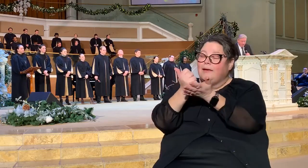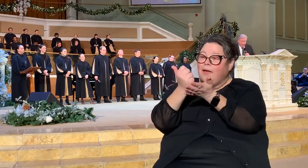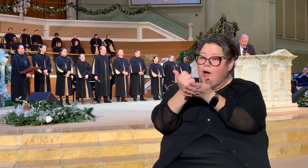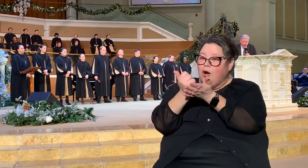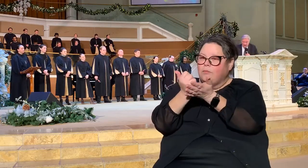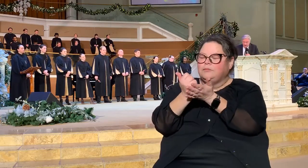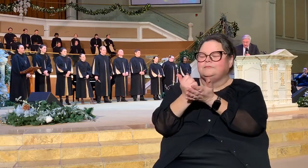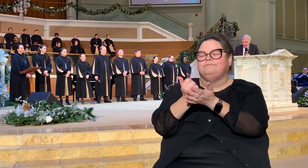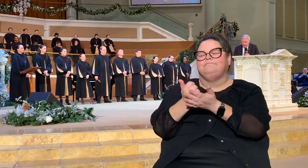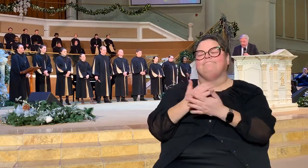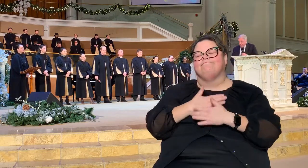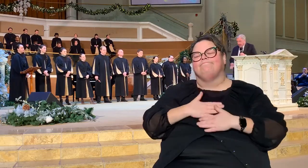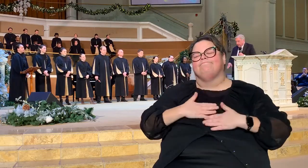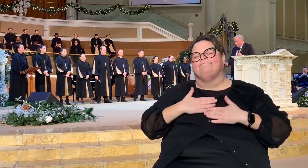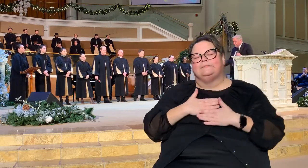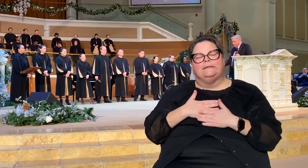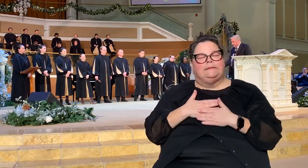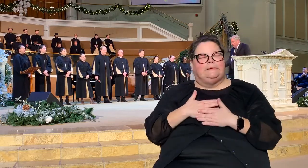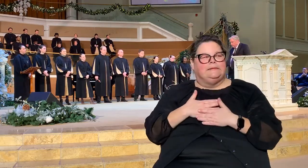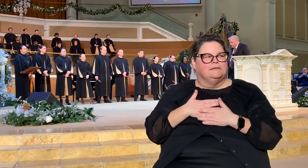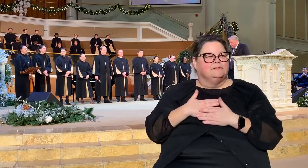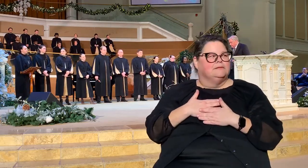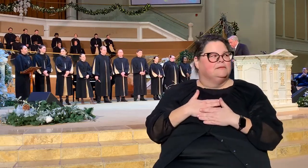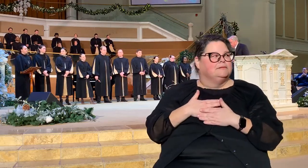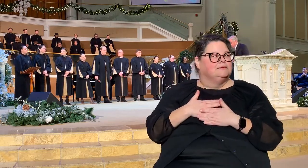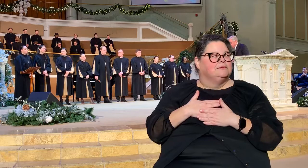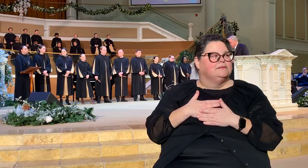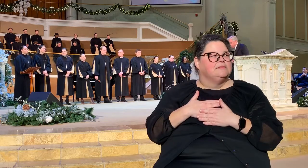about that. Amen.